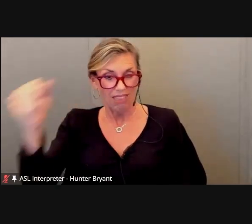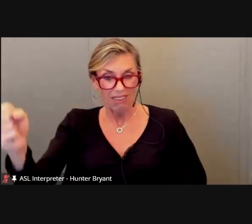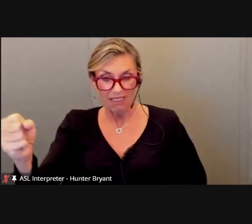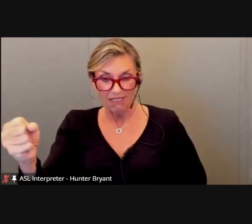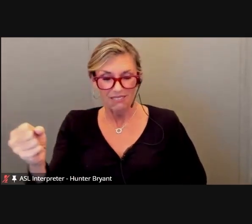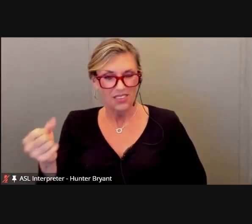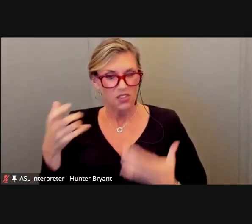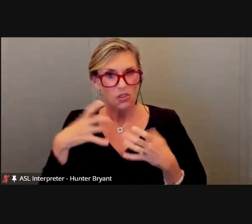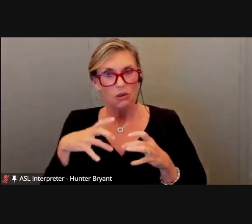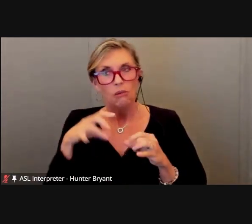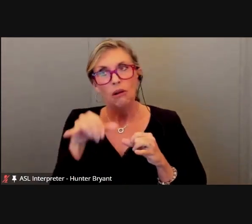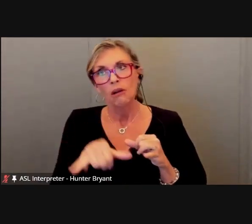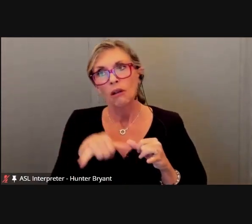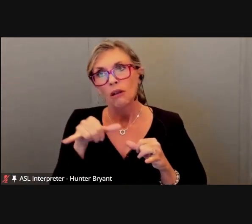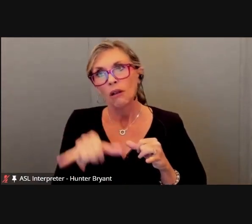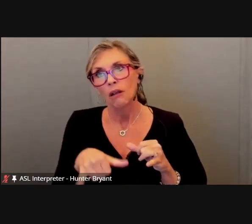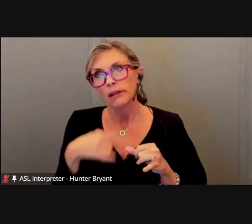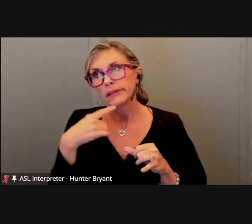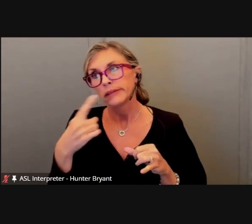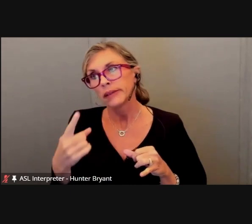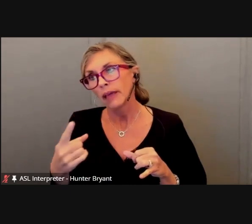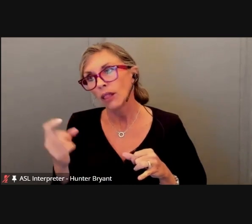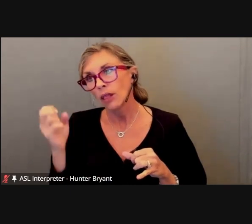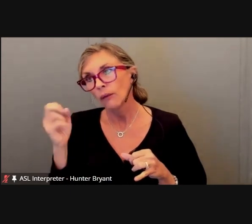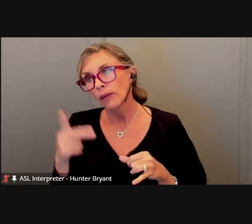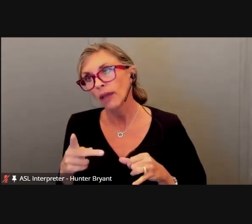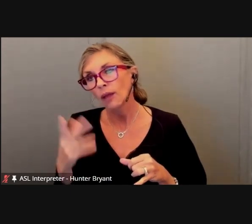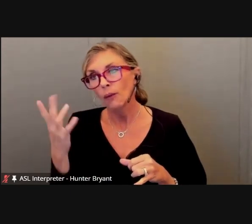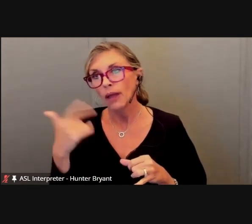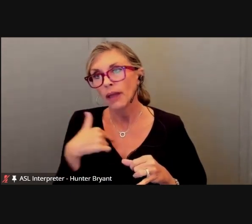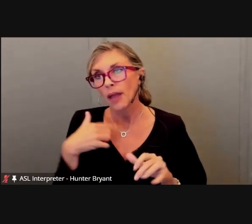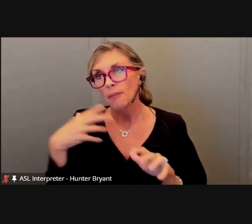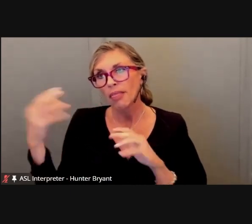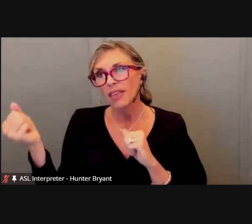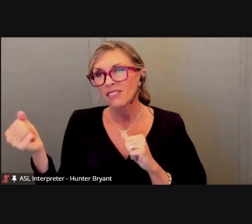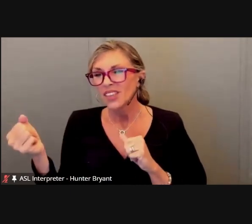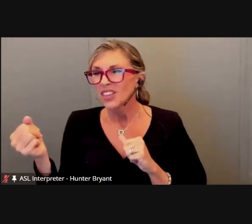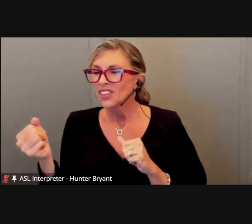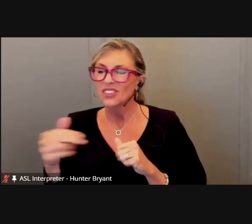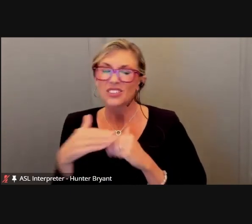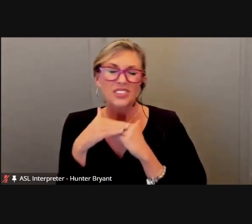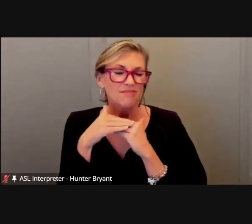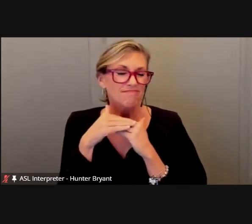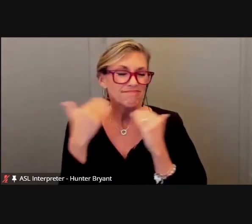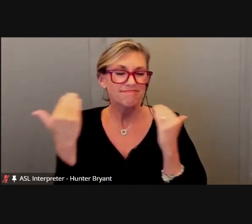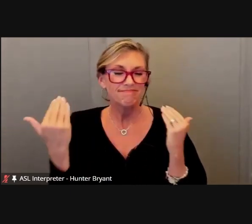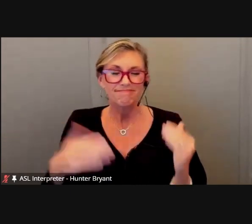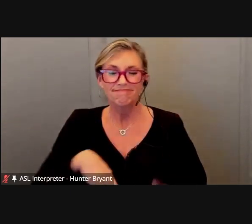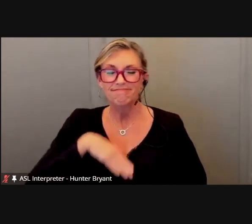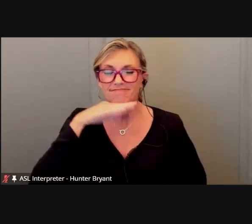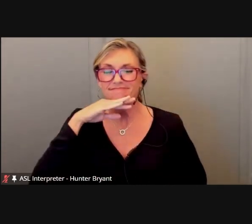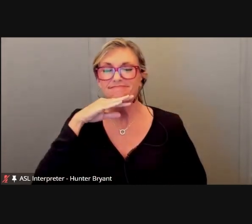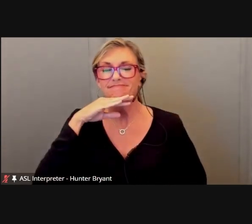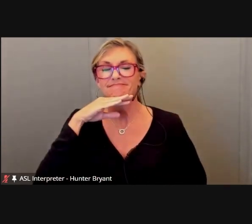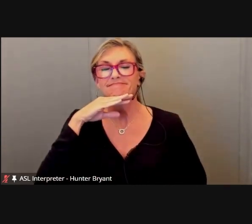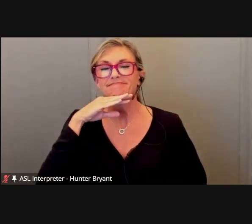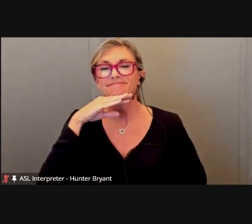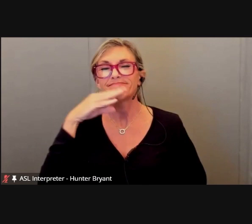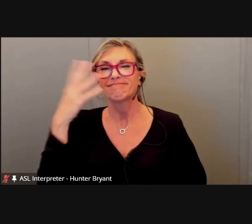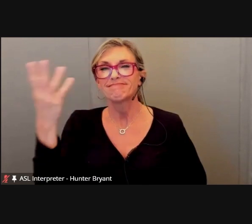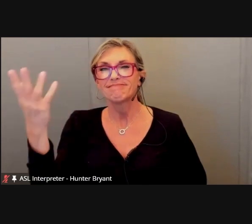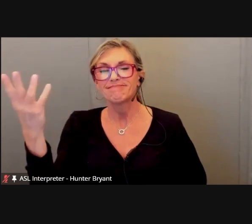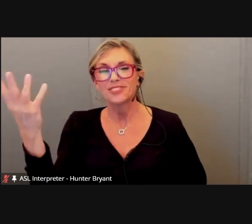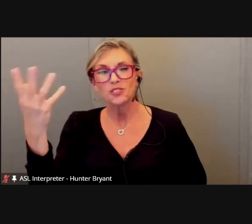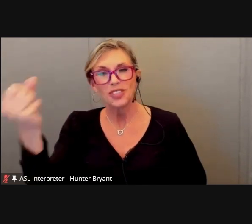and tell somebody, okay, why you're leaving. You're just so far gone at that point. So what